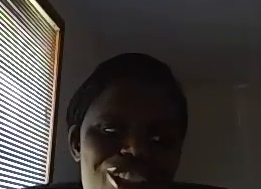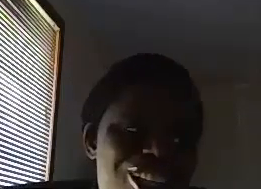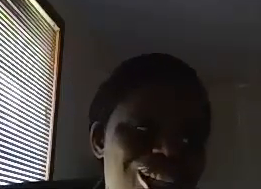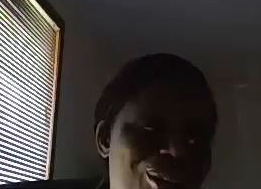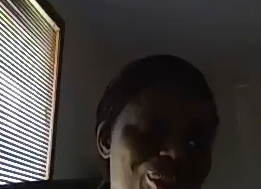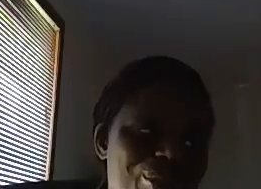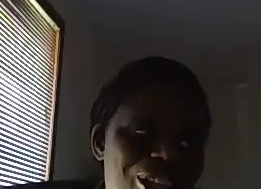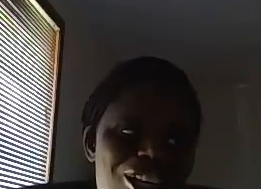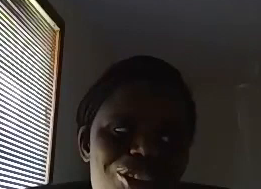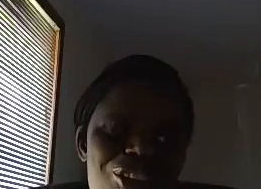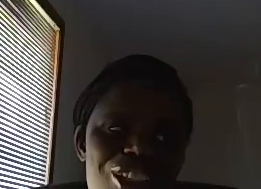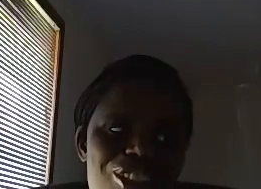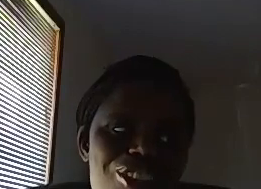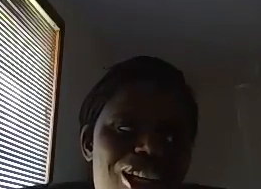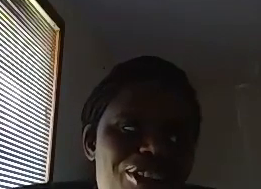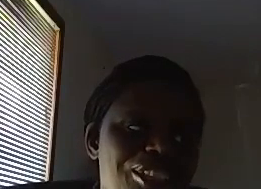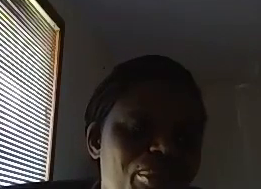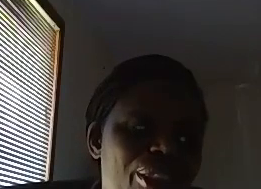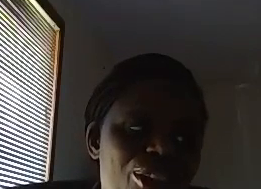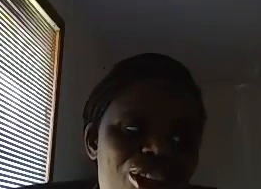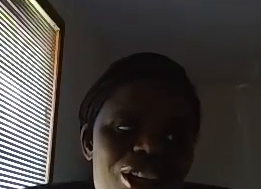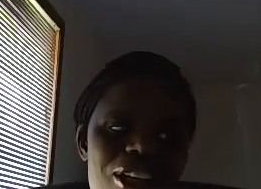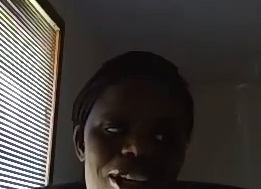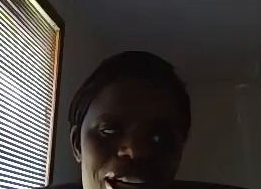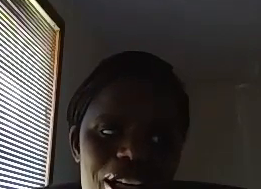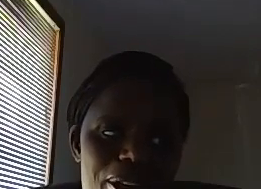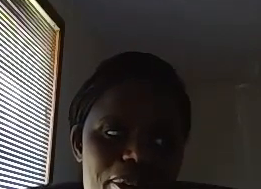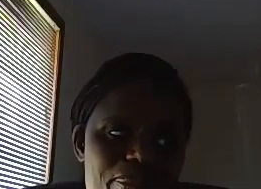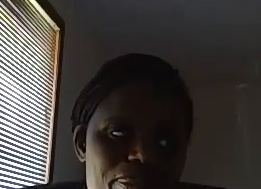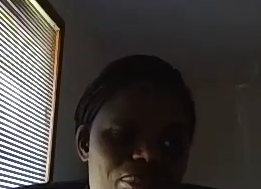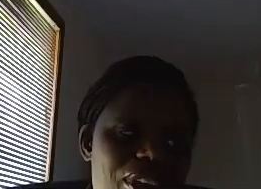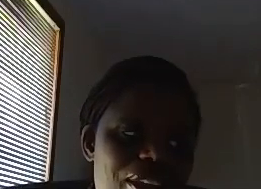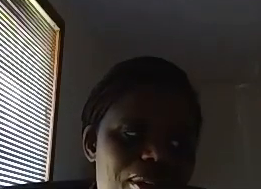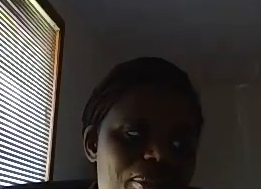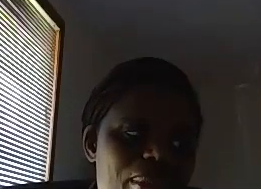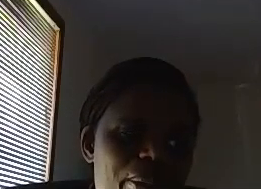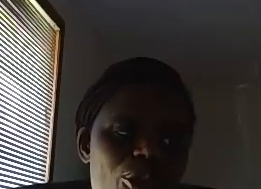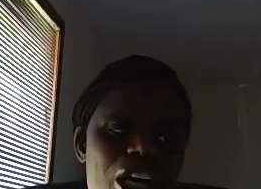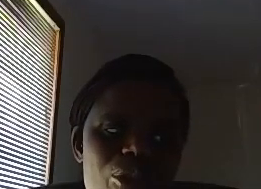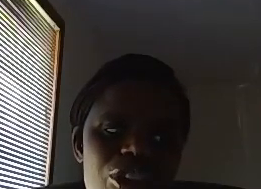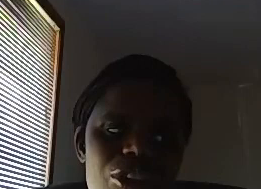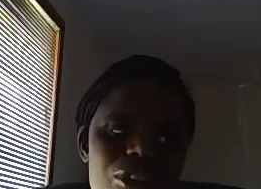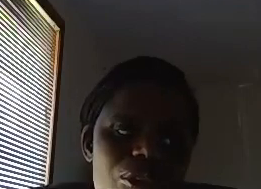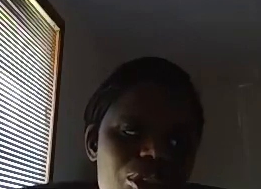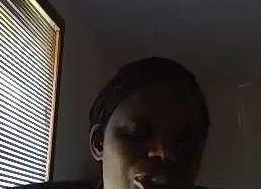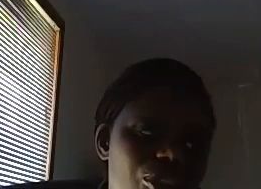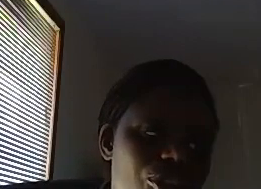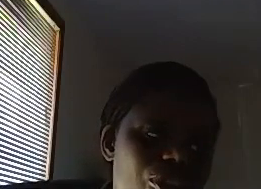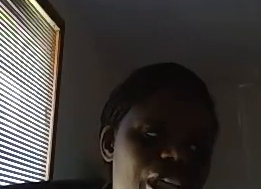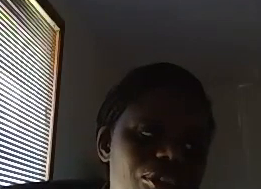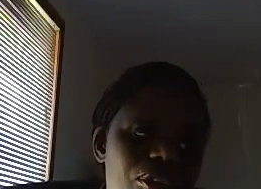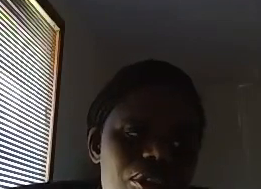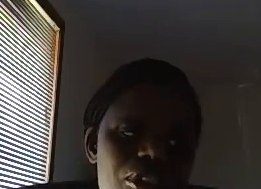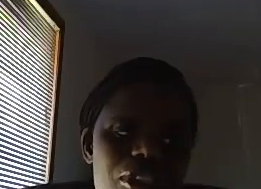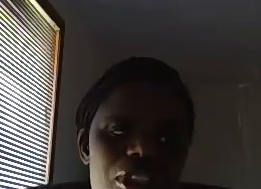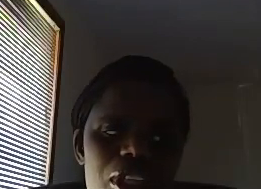very excited. I will be graduating next month. Um, my pronouns she, her,